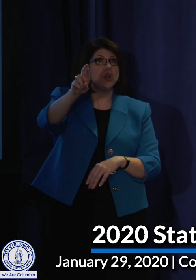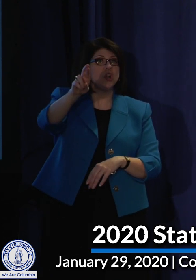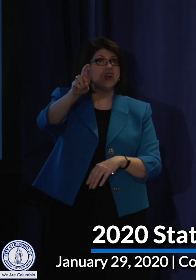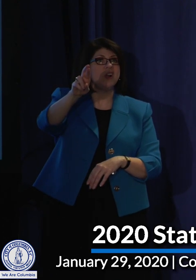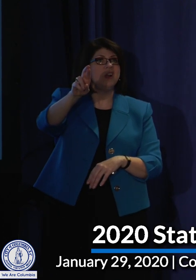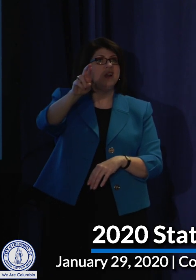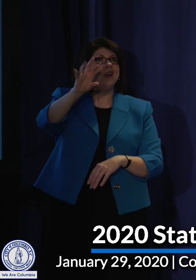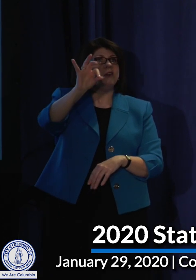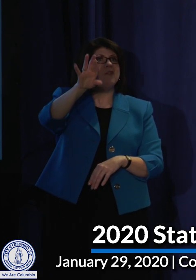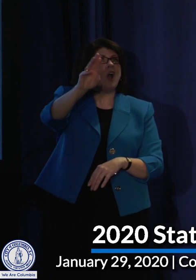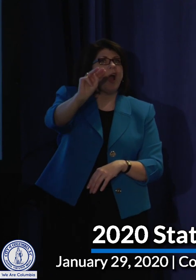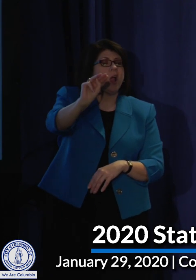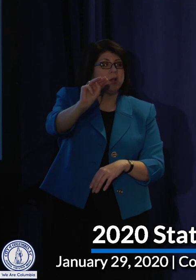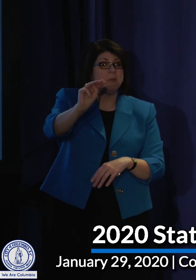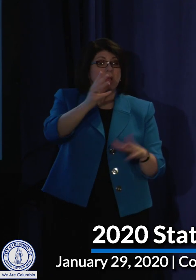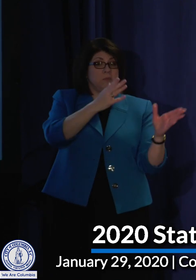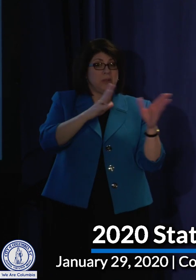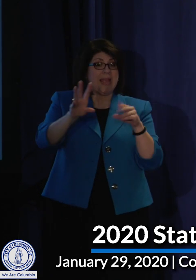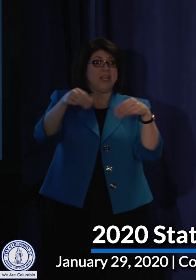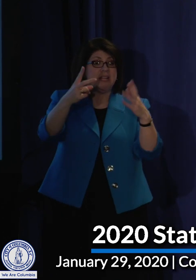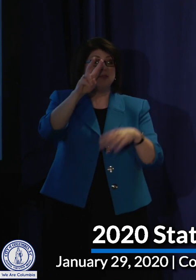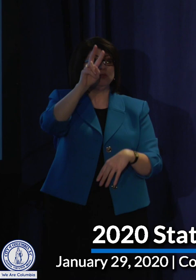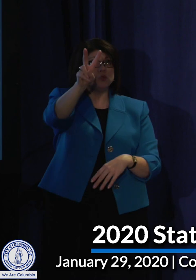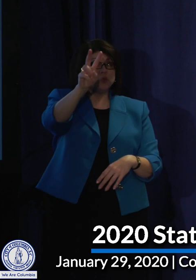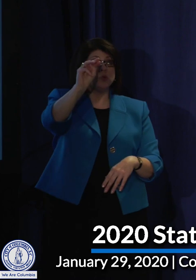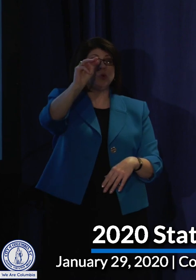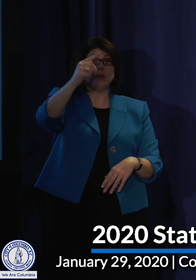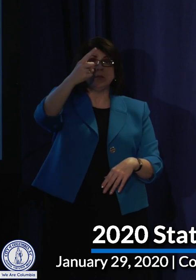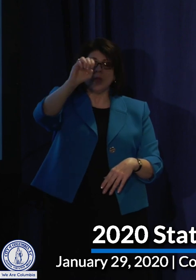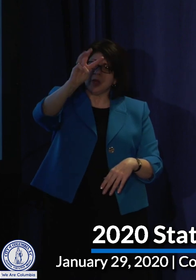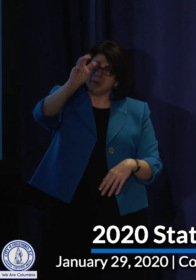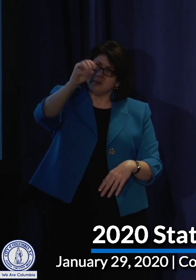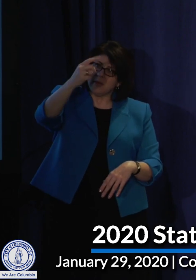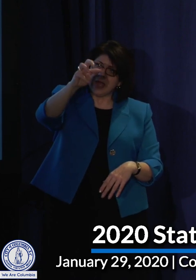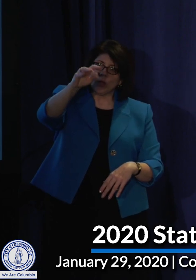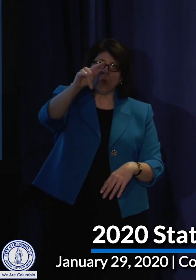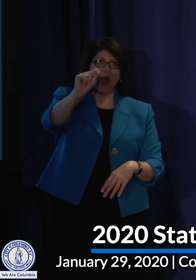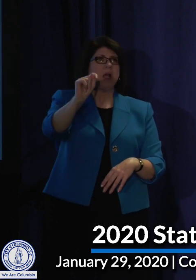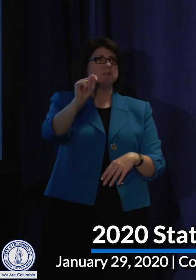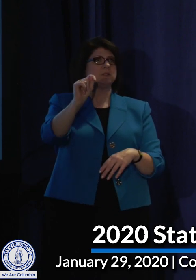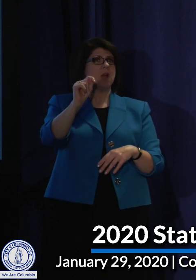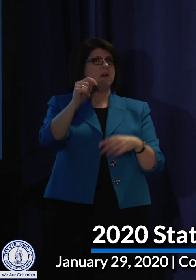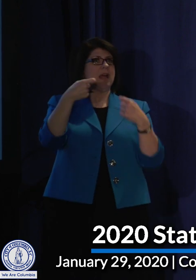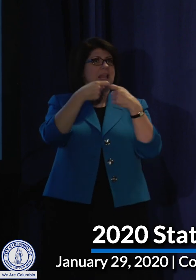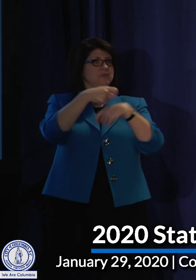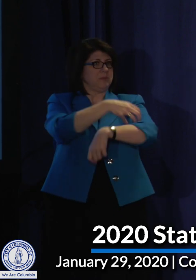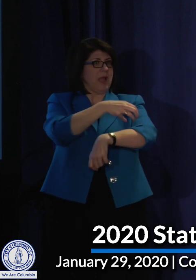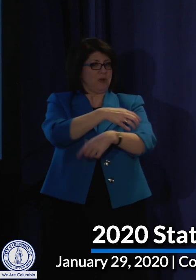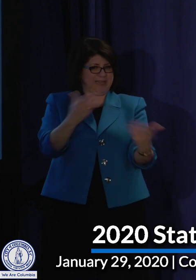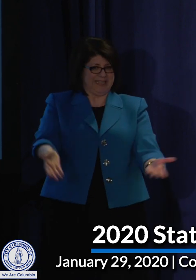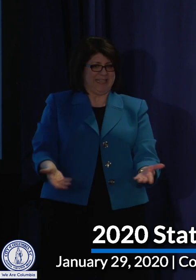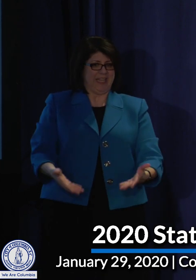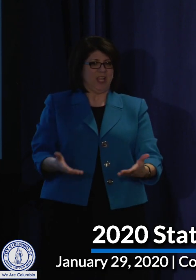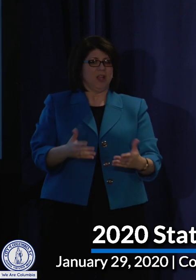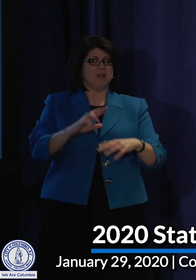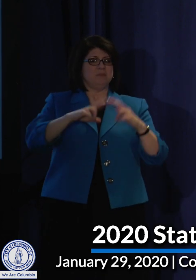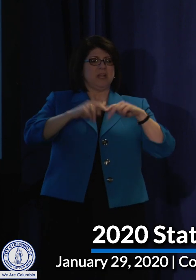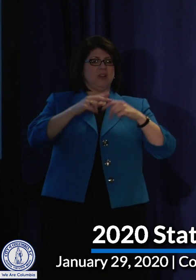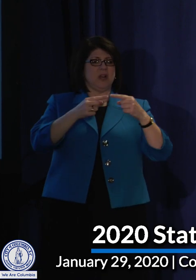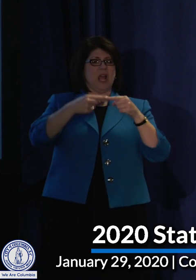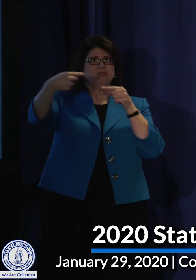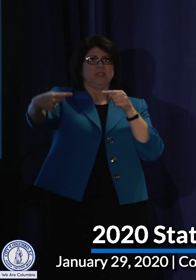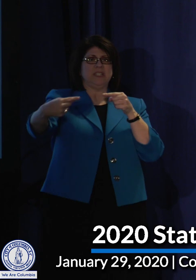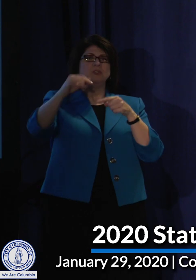a solar farm intended to provide 2 megawatts of power here to the metro region, built adjacent to our facility